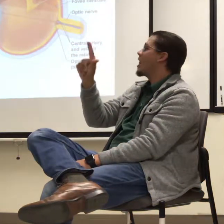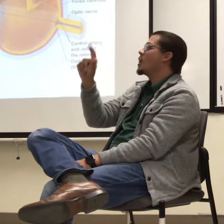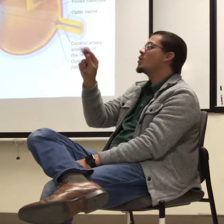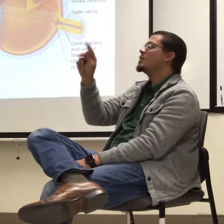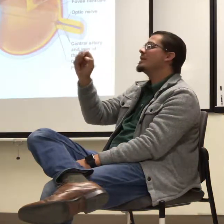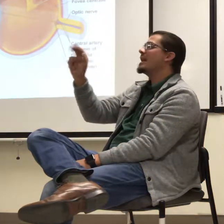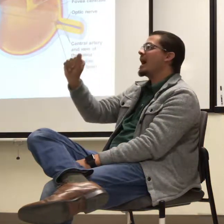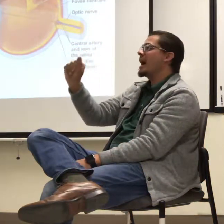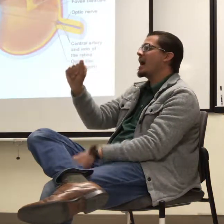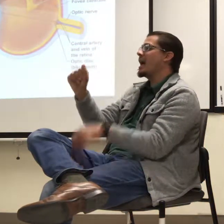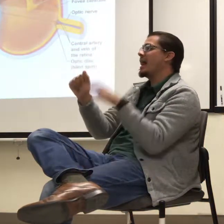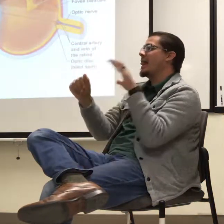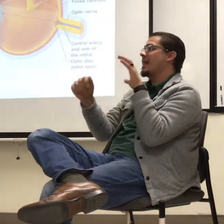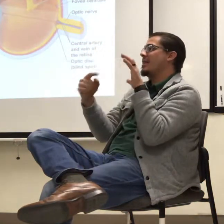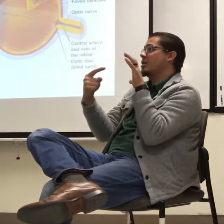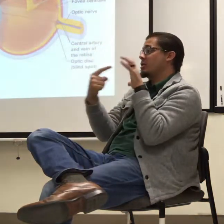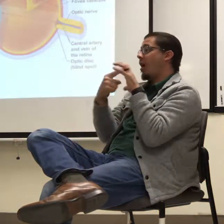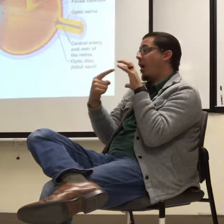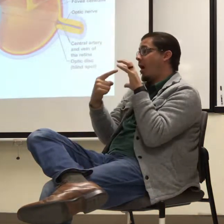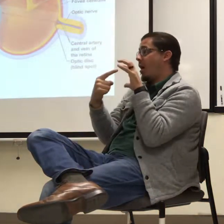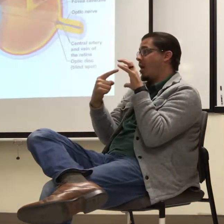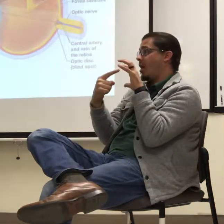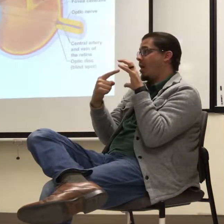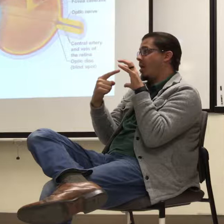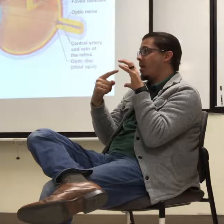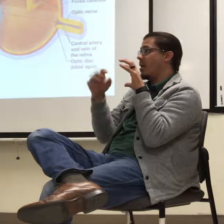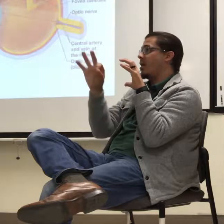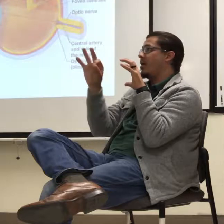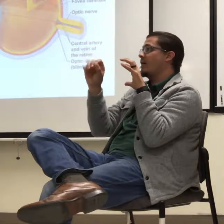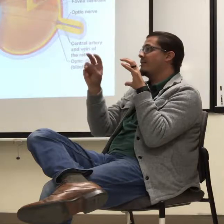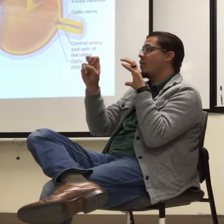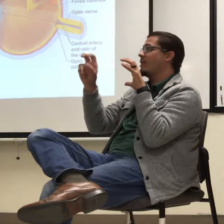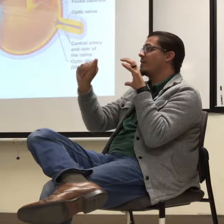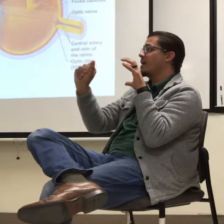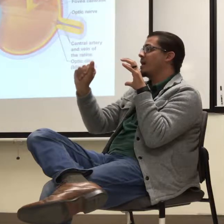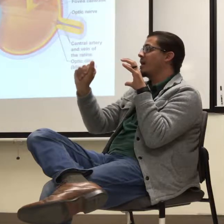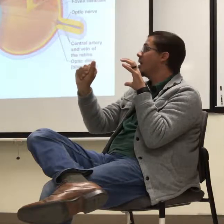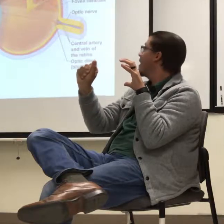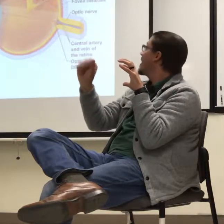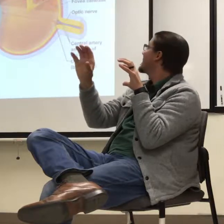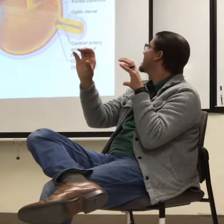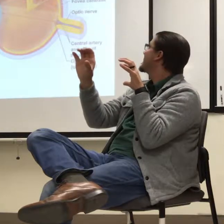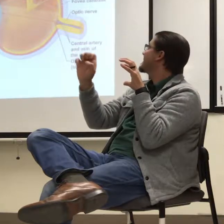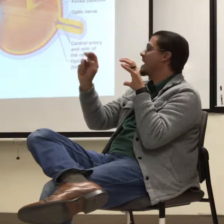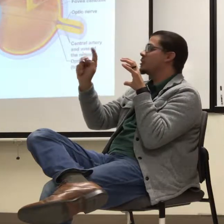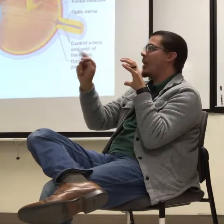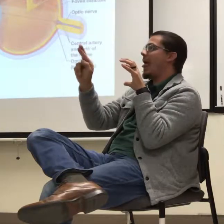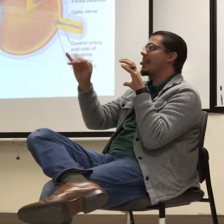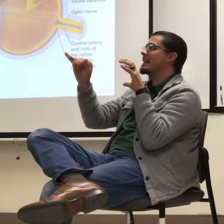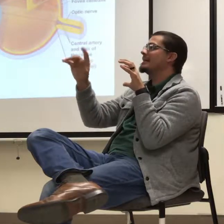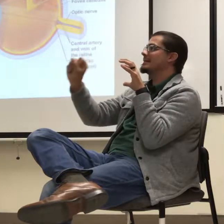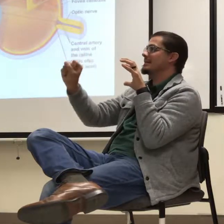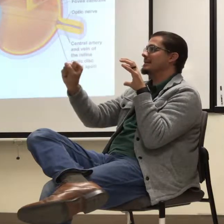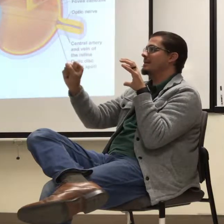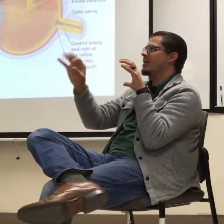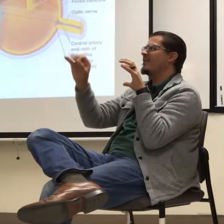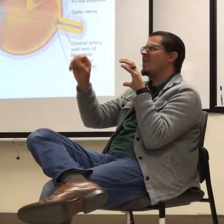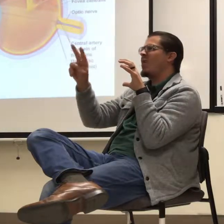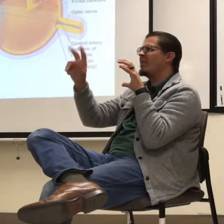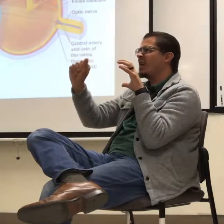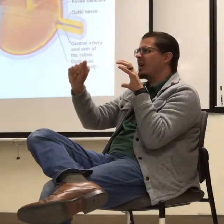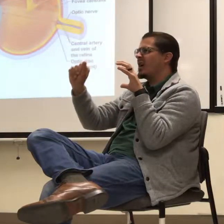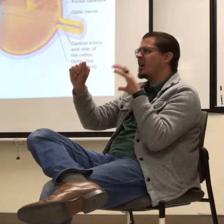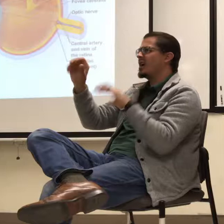but the dot in the middle, fovea centralis. Sometimes it's just called the fovea. The full name is